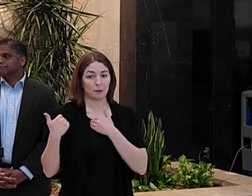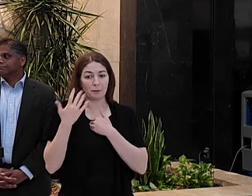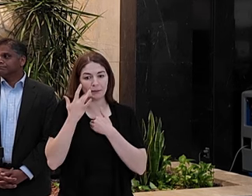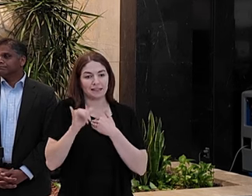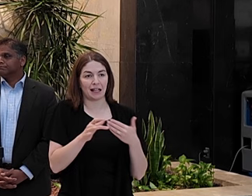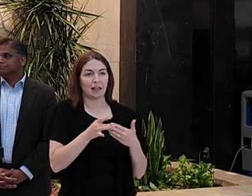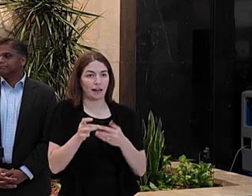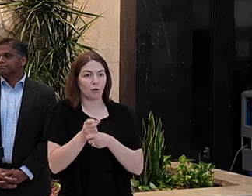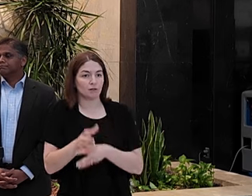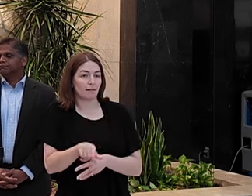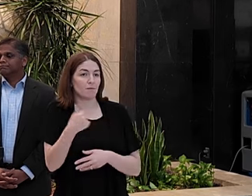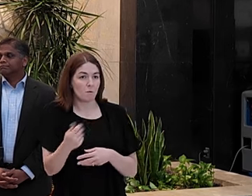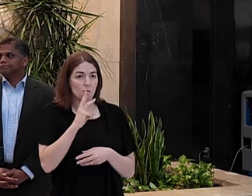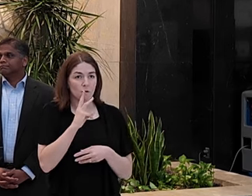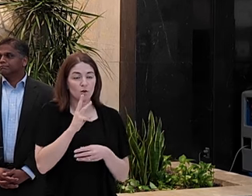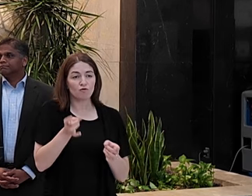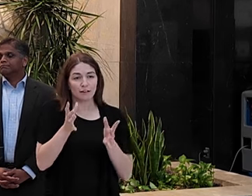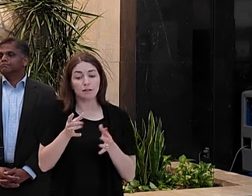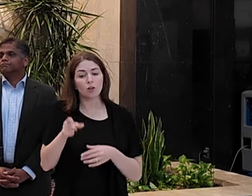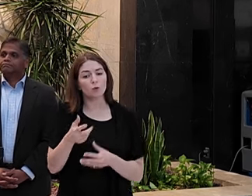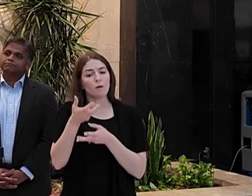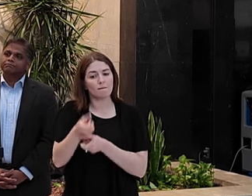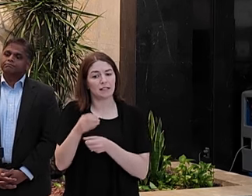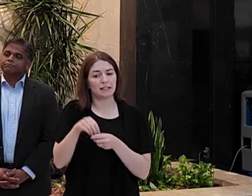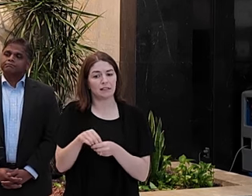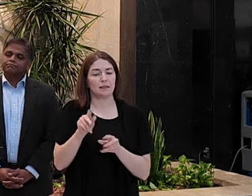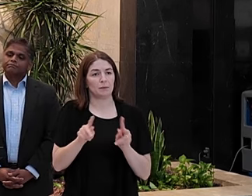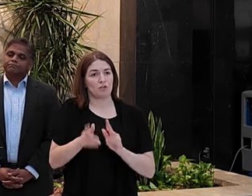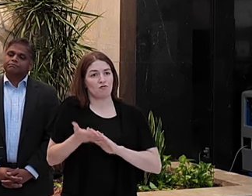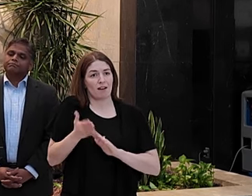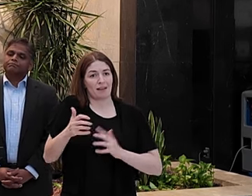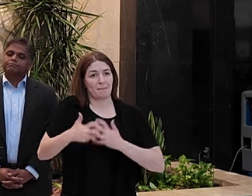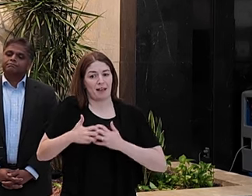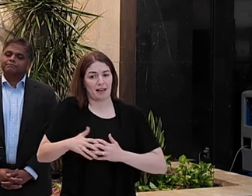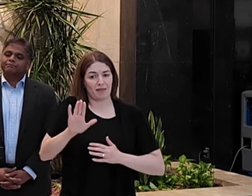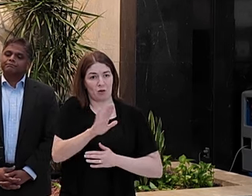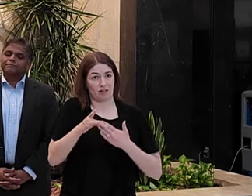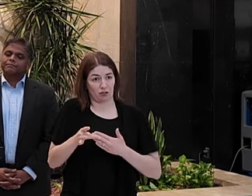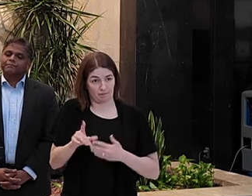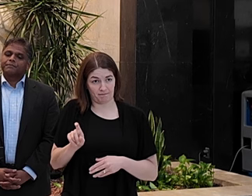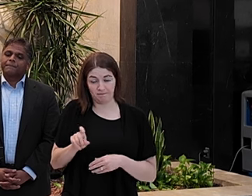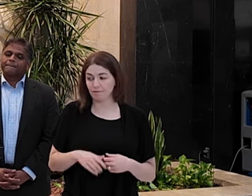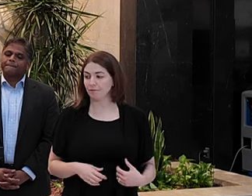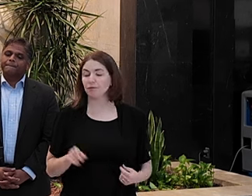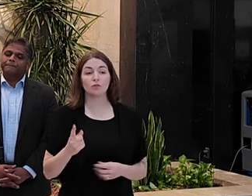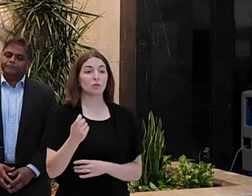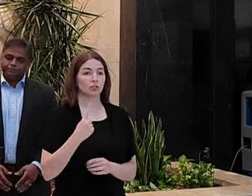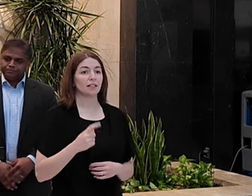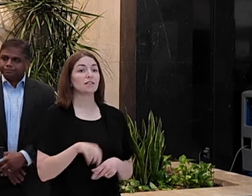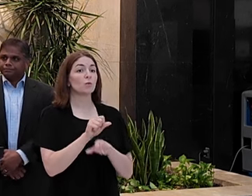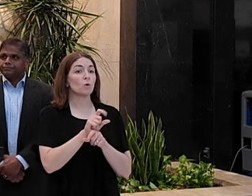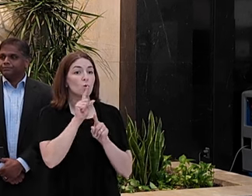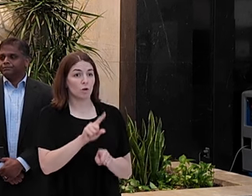crisis? Are you confident in the leadership of the people who are running the plant? So the question is that the work order that's in